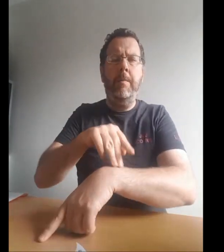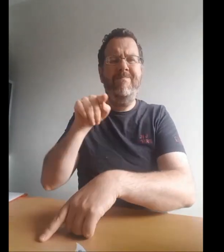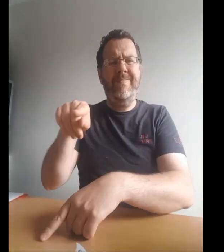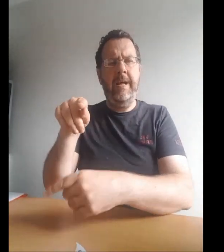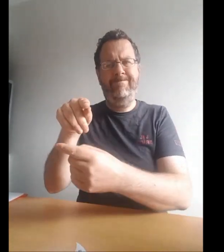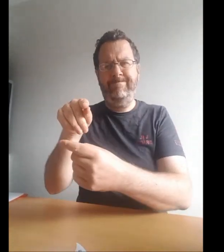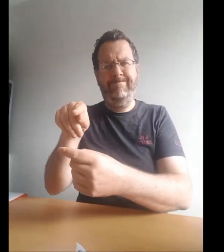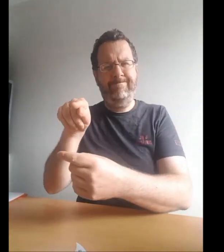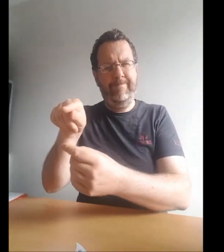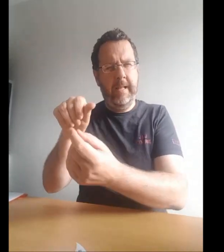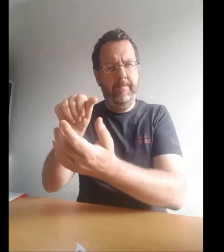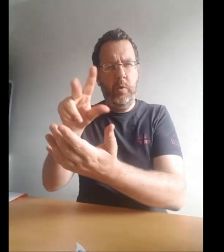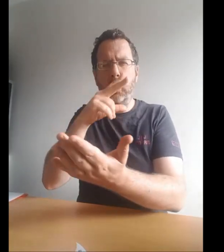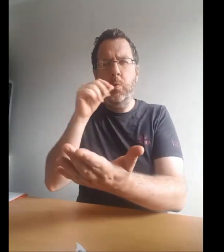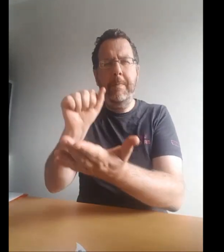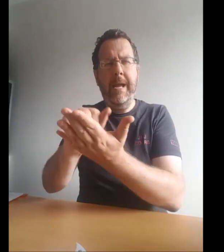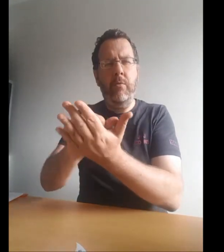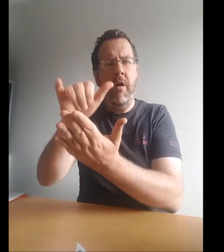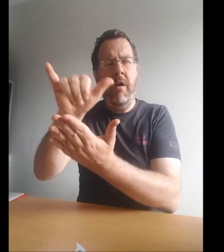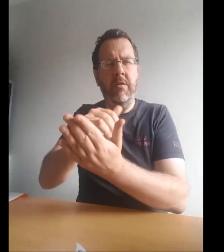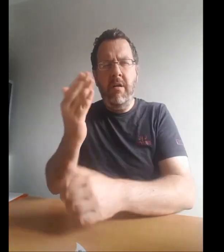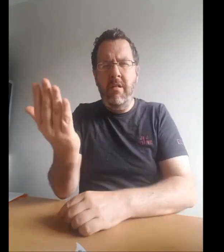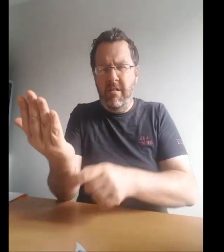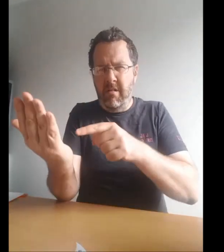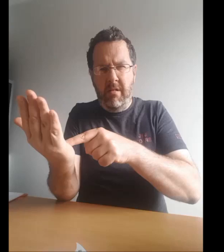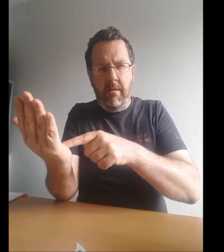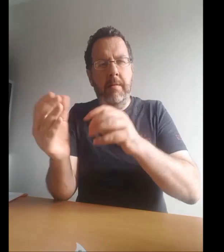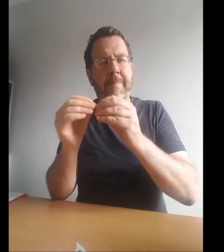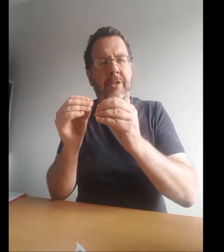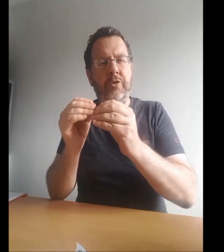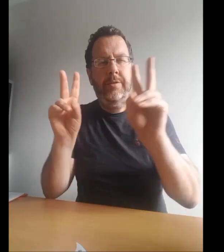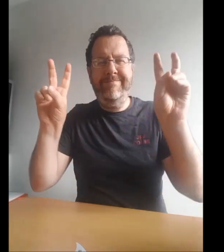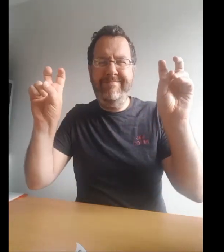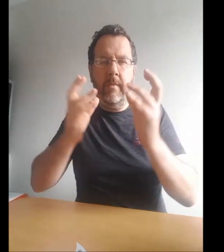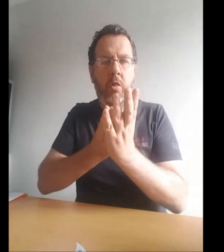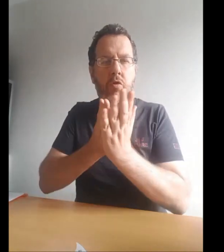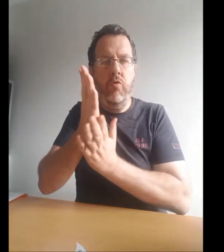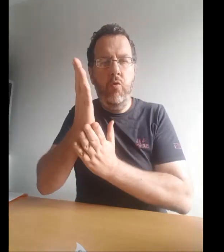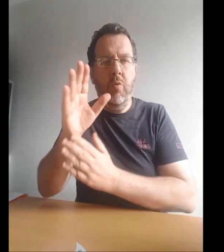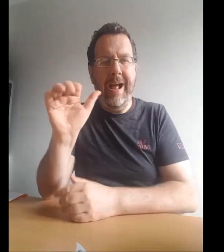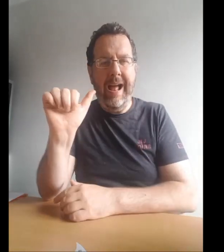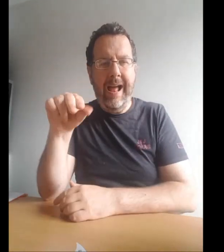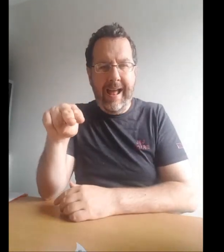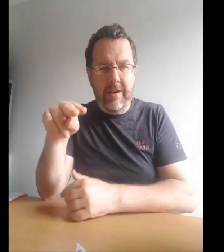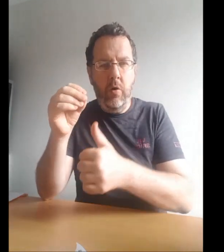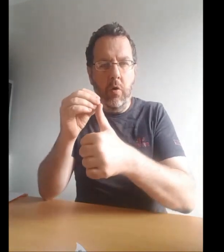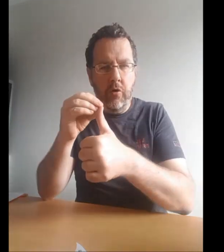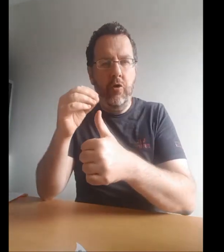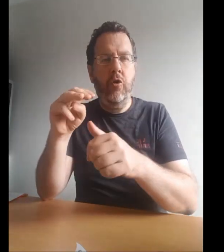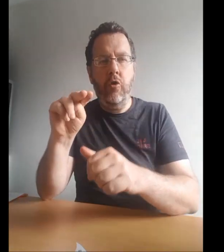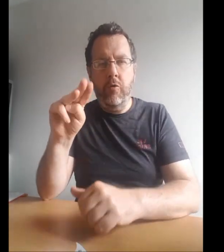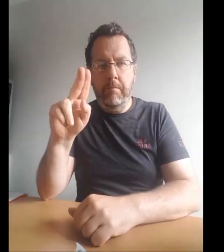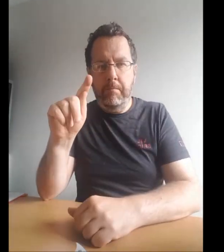with that was the newspaper article that I was basing that on just mentioned three words: through another